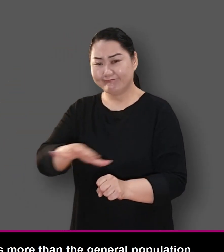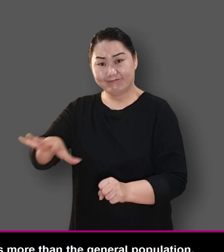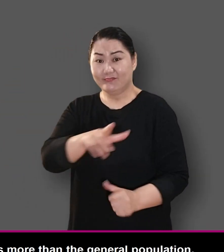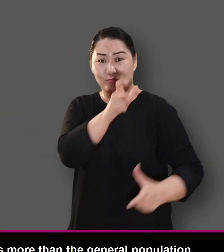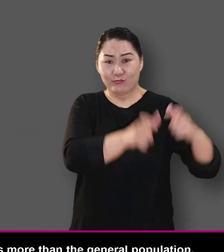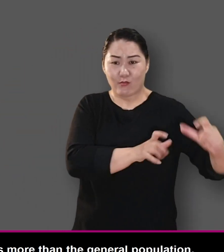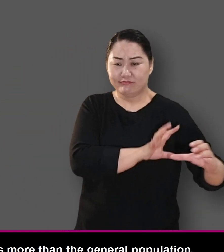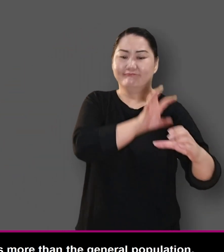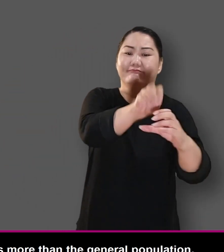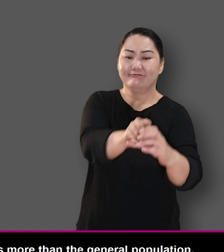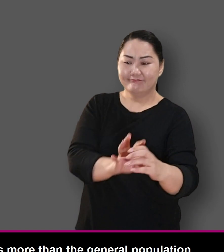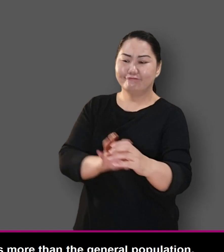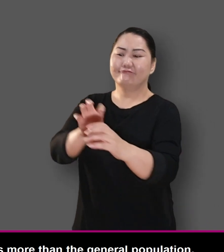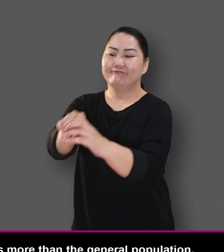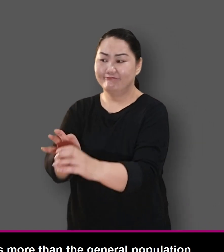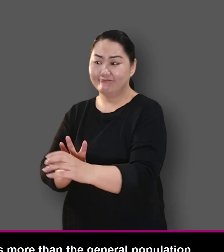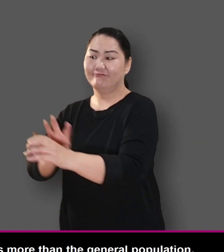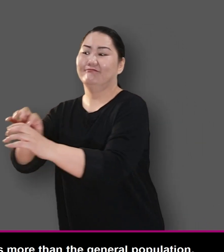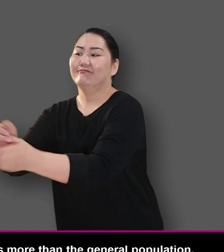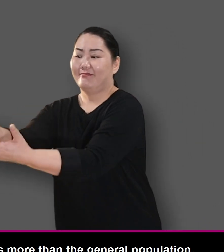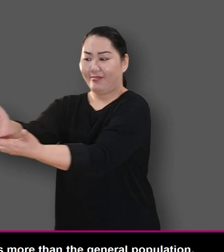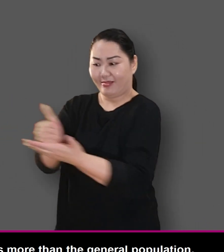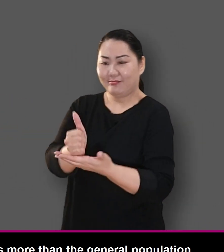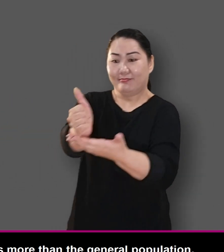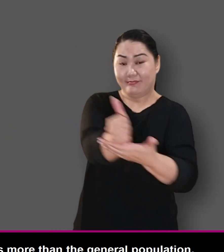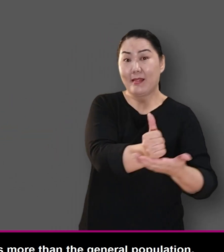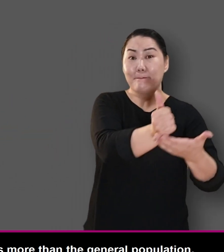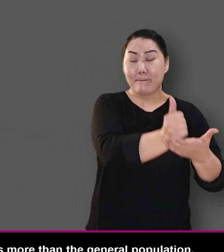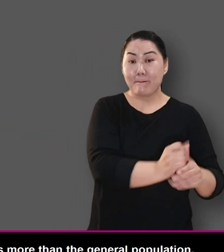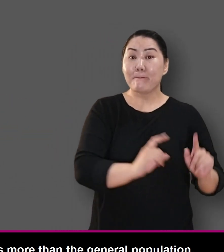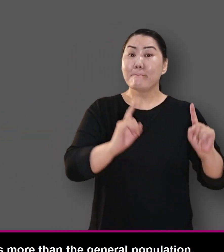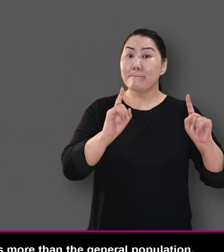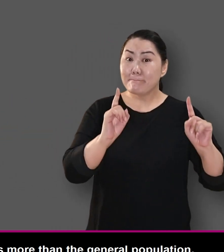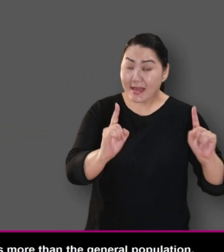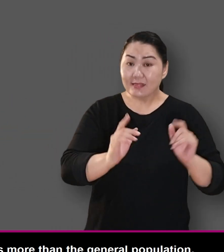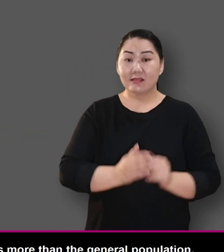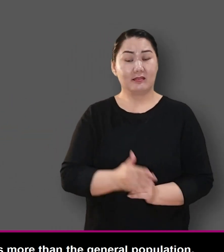affect persons with disabilities more than the general population.